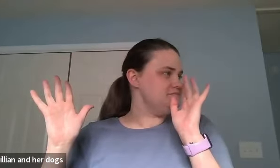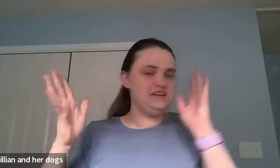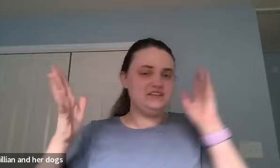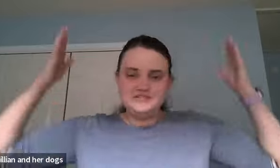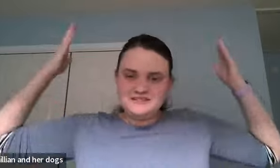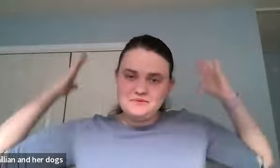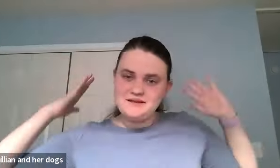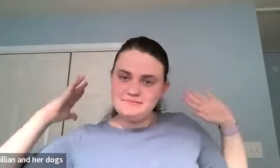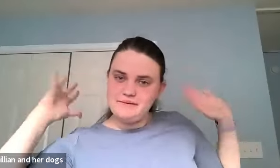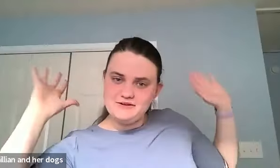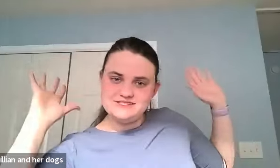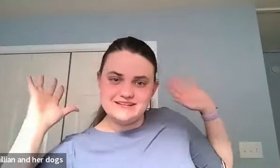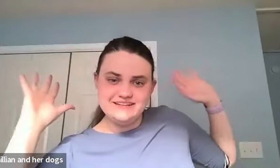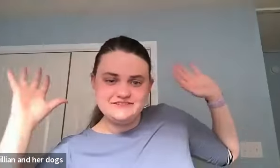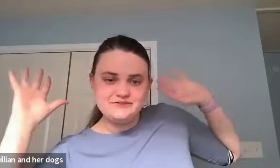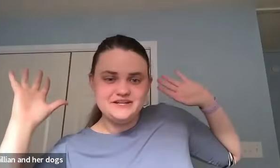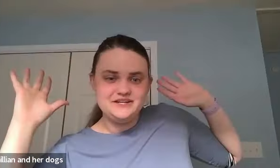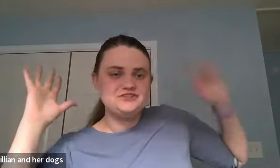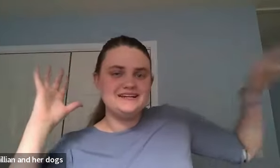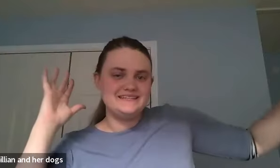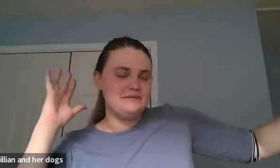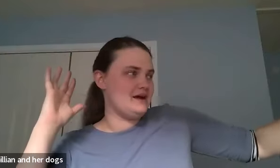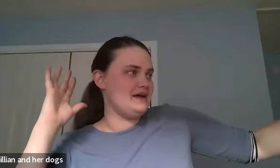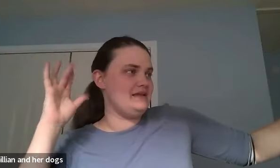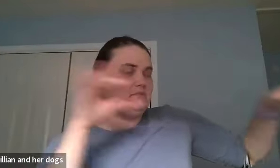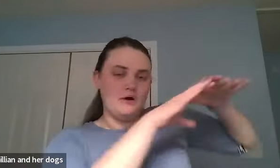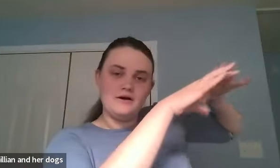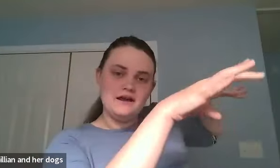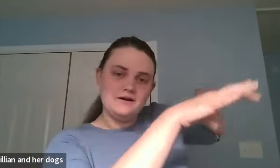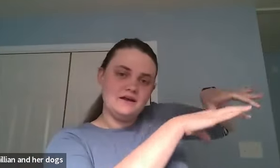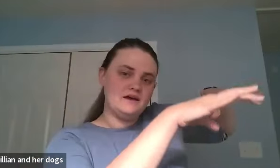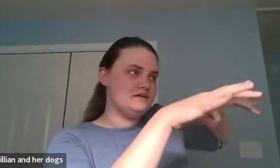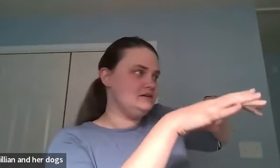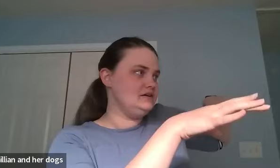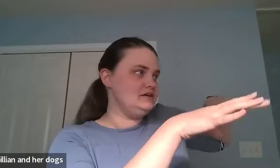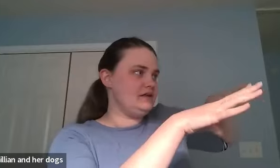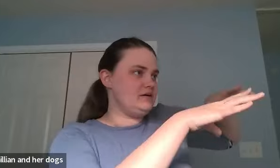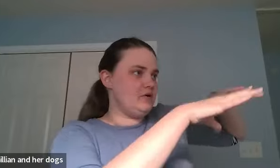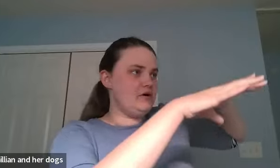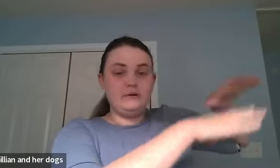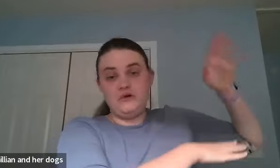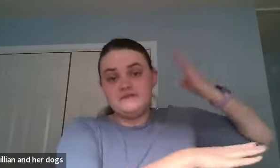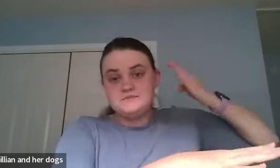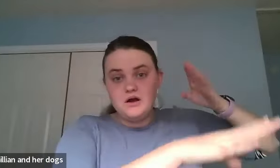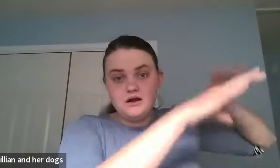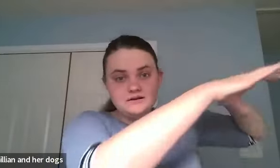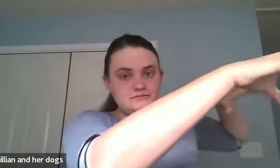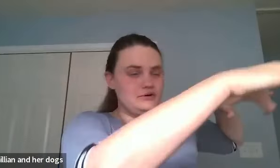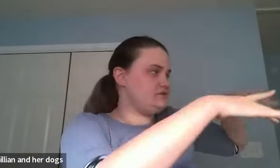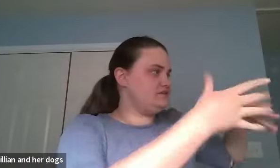so as you can tell, my background's slightly different. Usually I sit at my like bar area, like the bar, but breakfast, I think